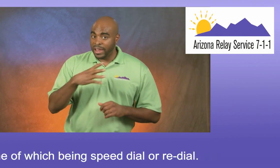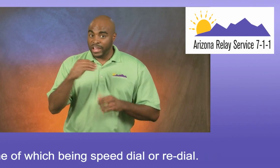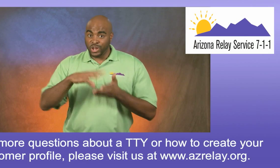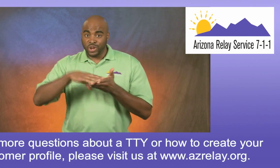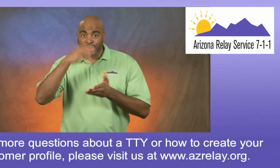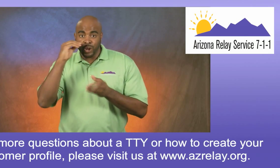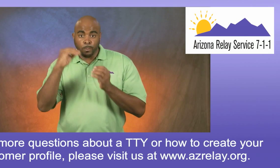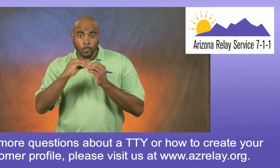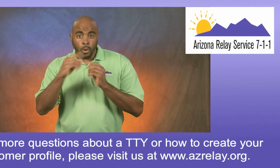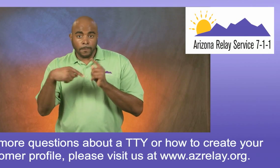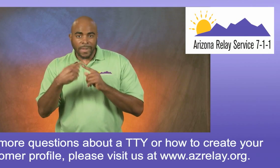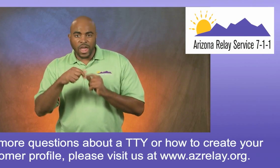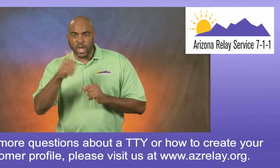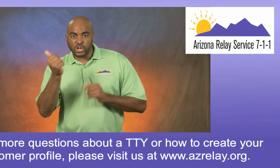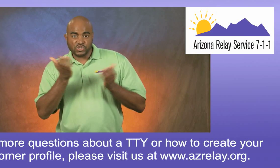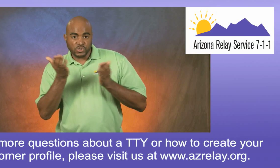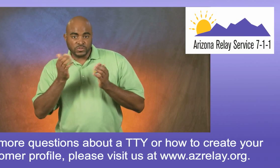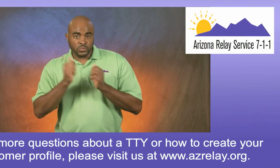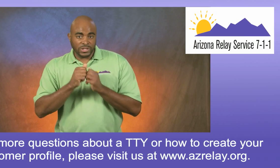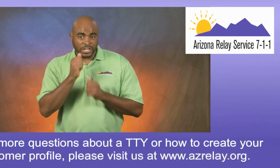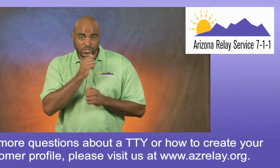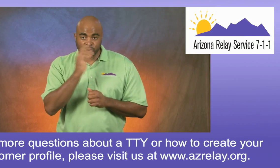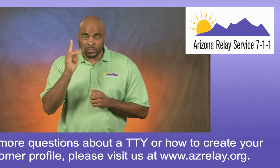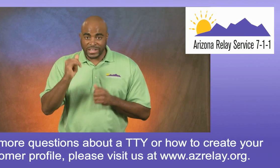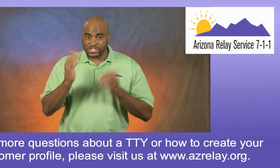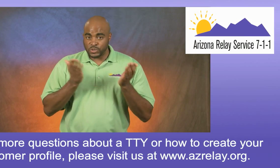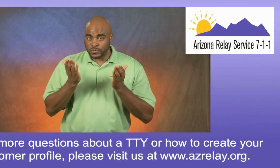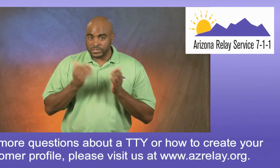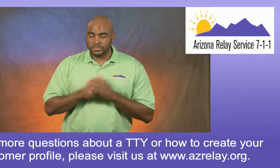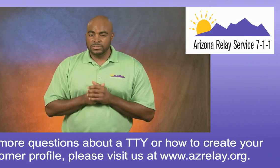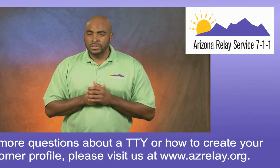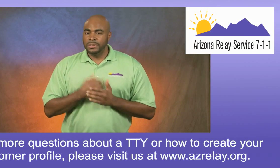For more questions about a TTY or how to create your customer profile,